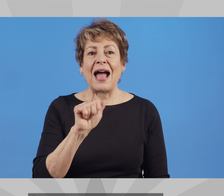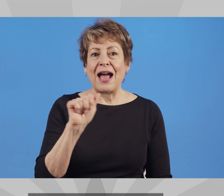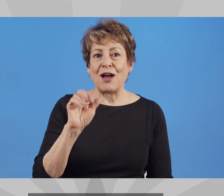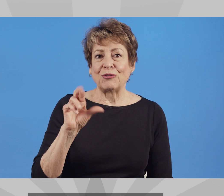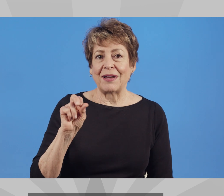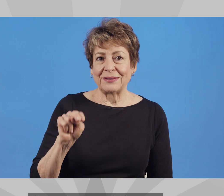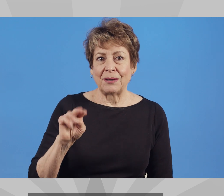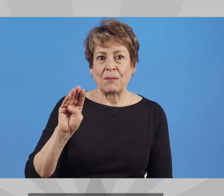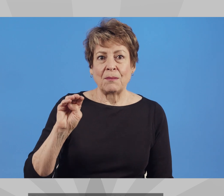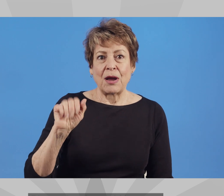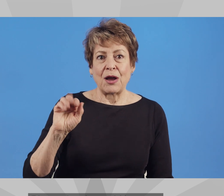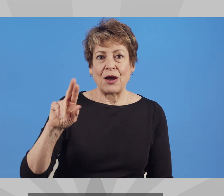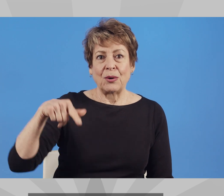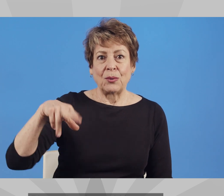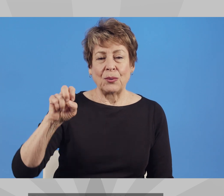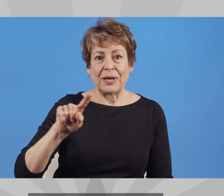Biography.